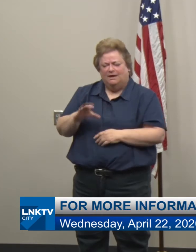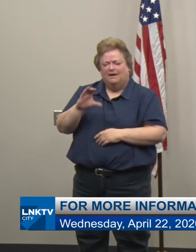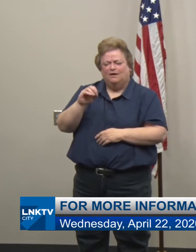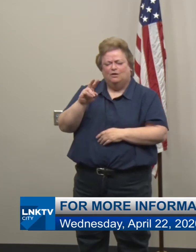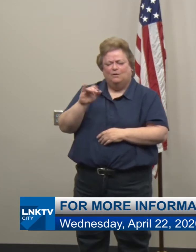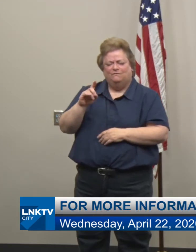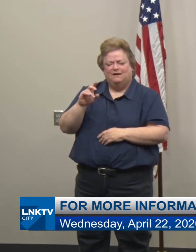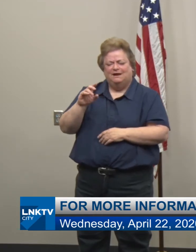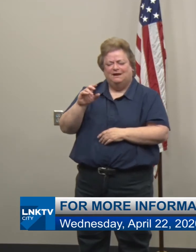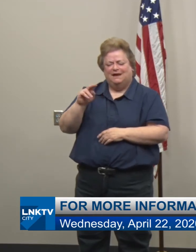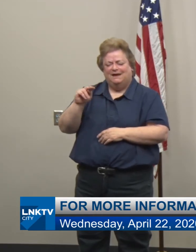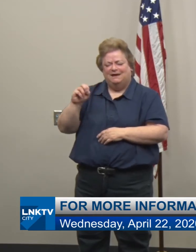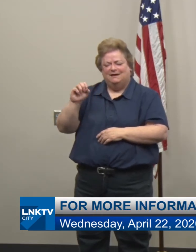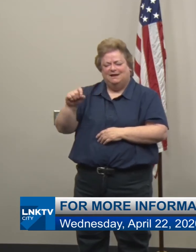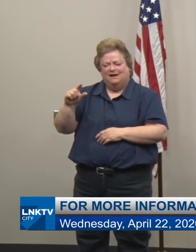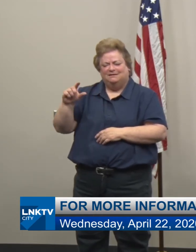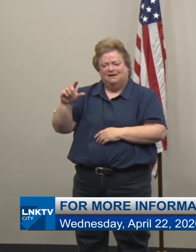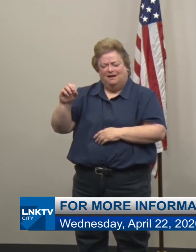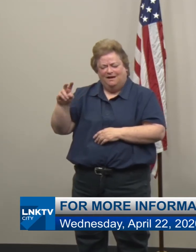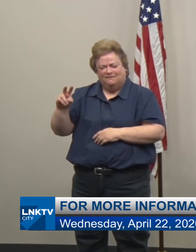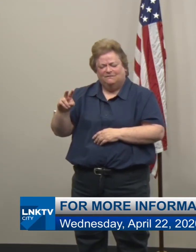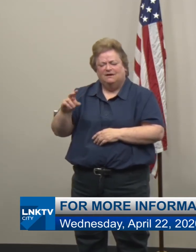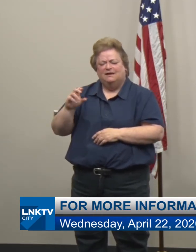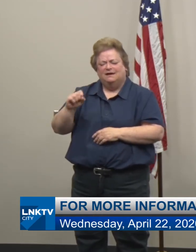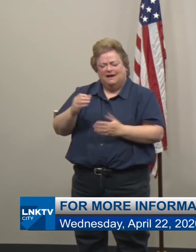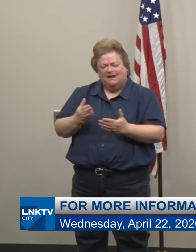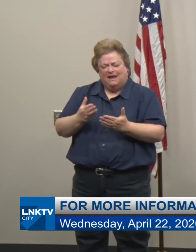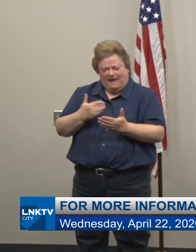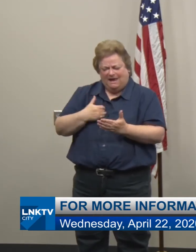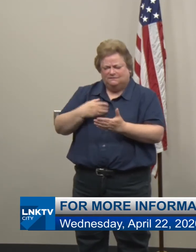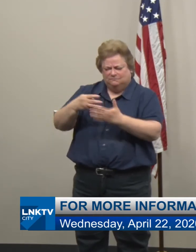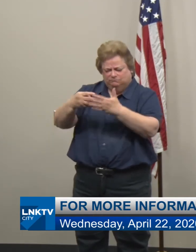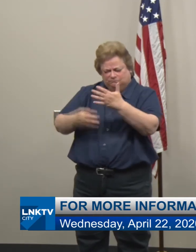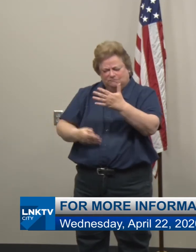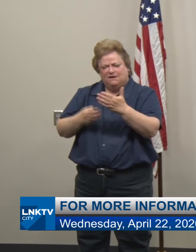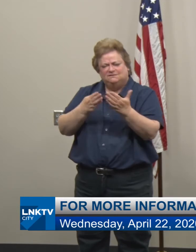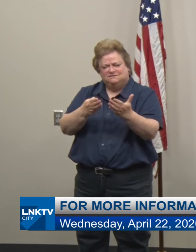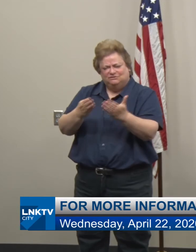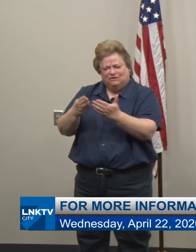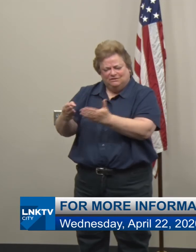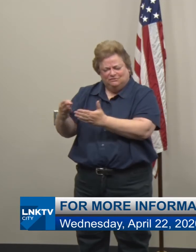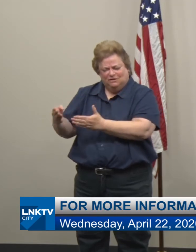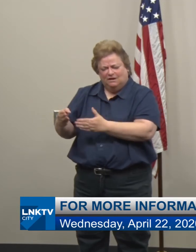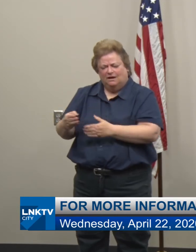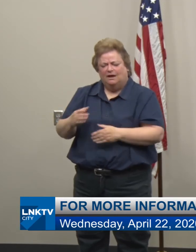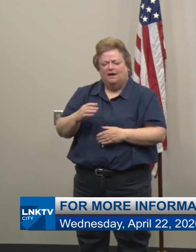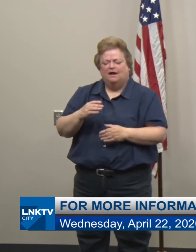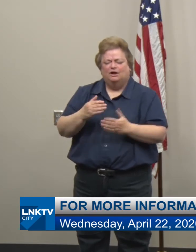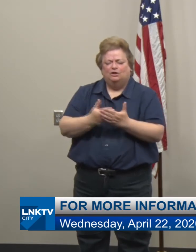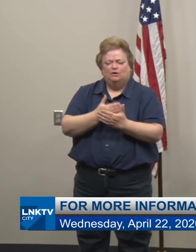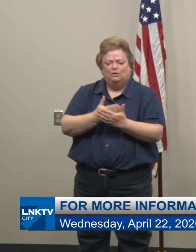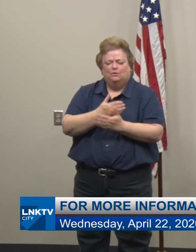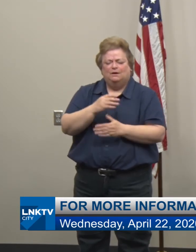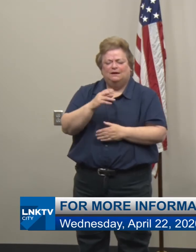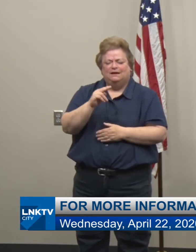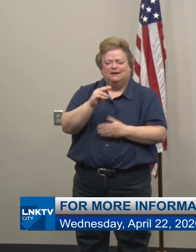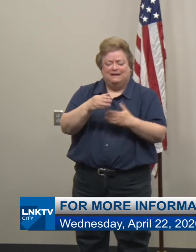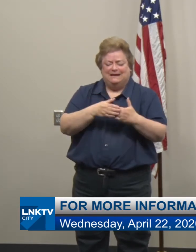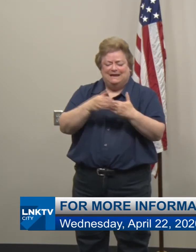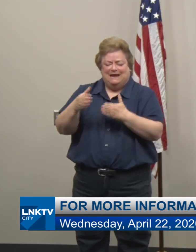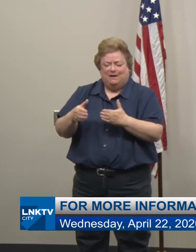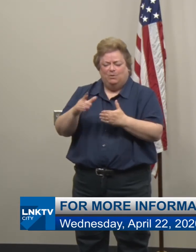covid19.lincoln.ne.gov, has a page with suggestions on how you can serve the community, including through our new Neighbor Link program, which directly